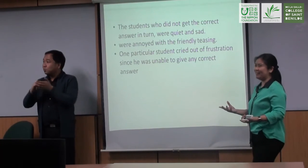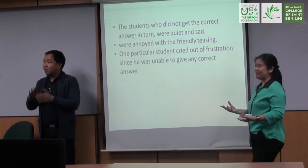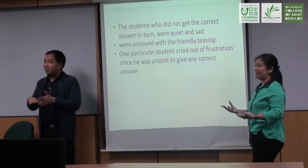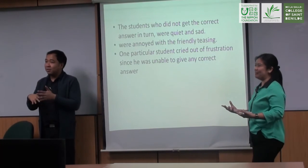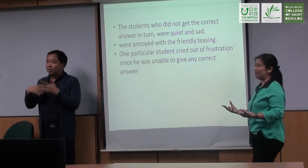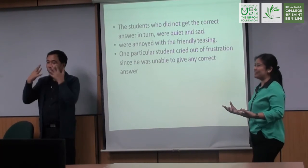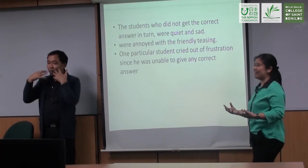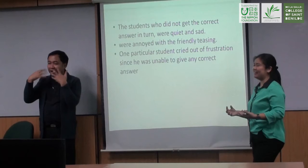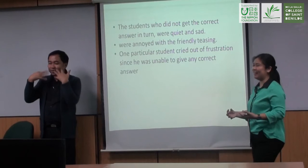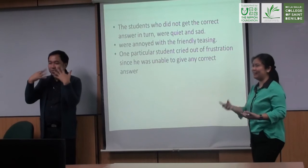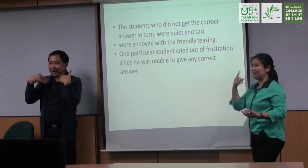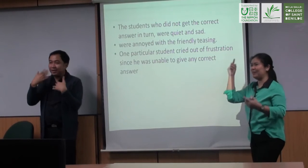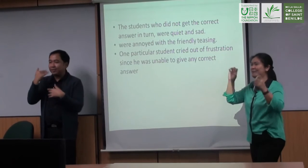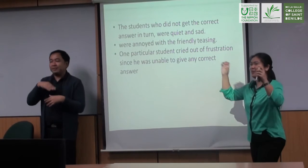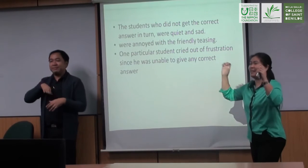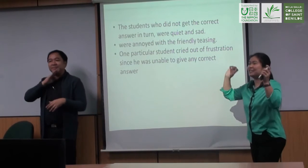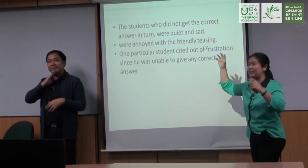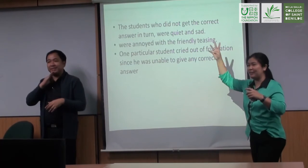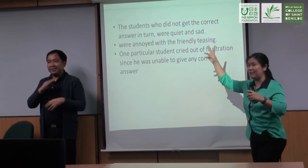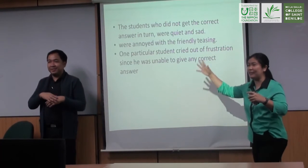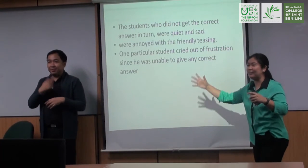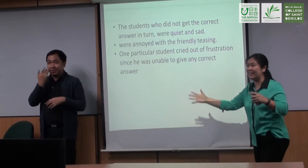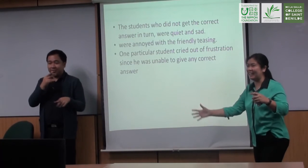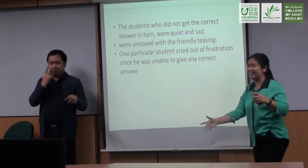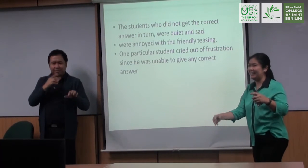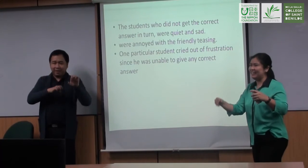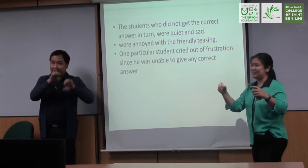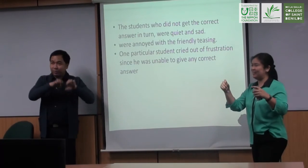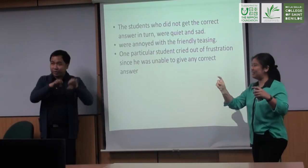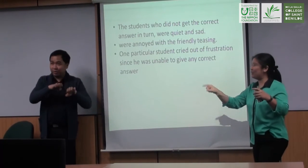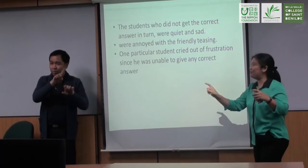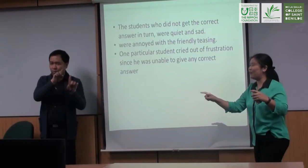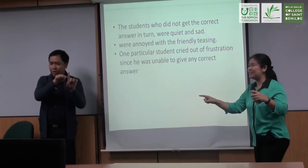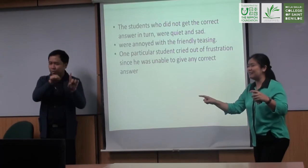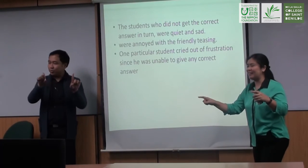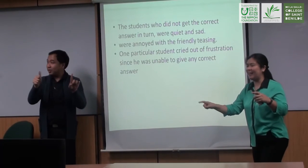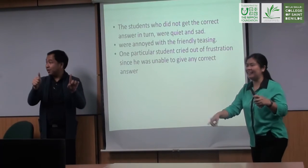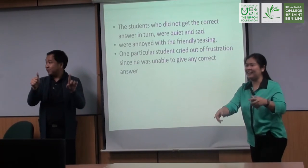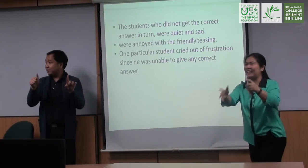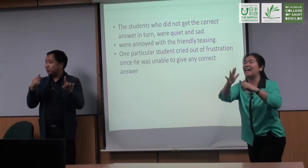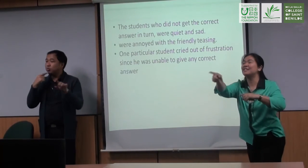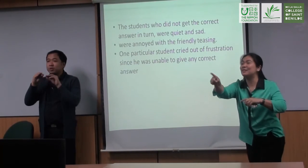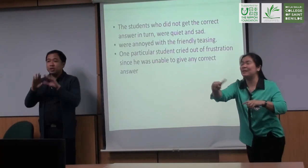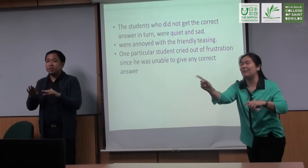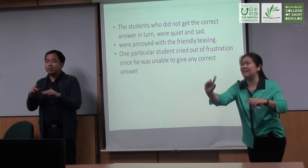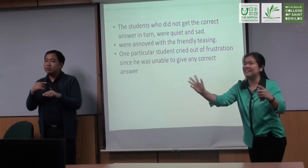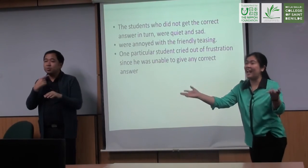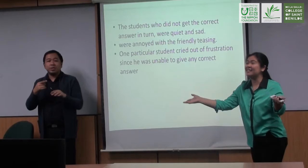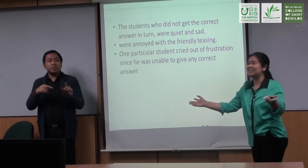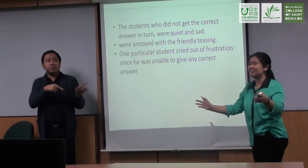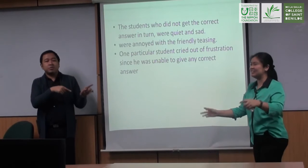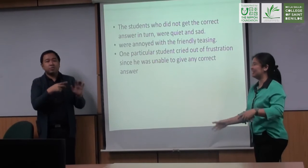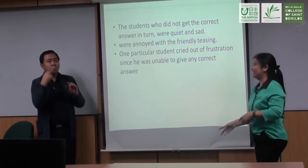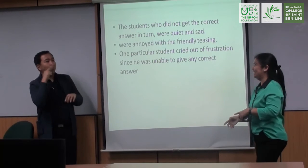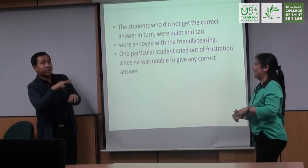cried or feel frustrated. You know the evaluation, you 1 to 10. So teacher will pause to that and then ask the student